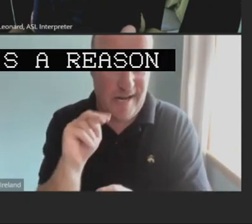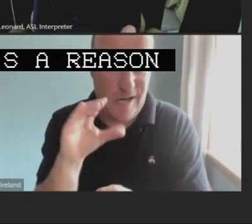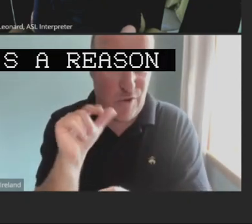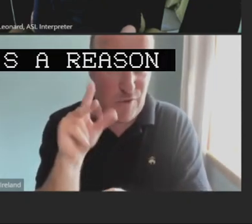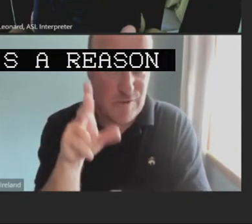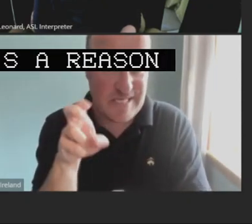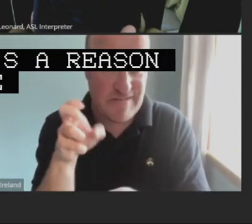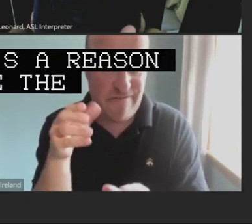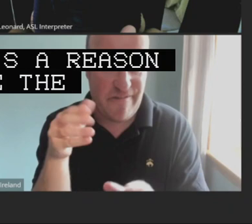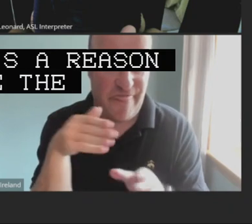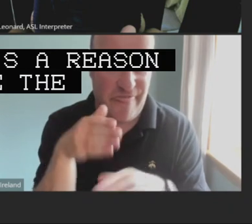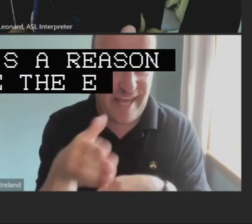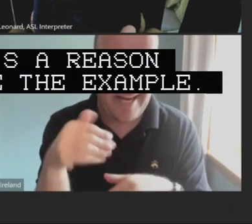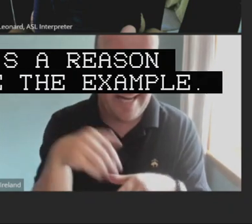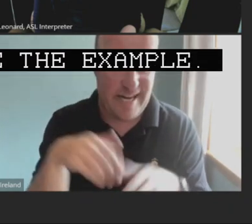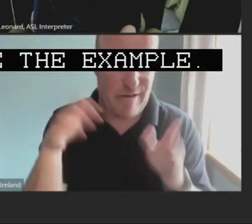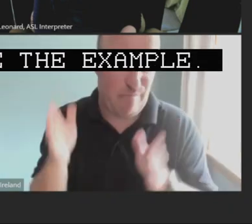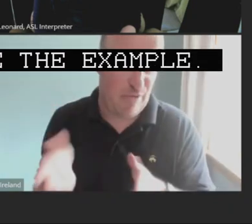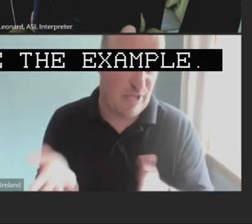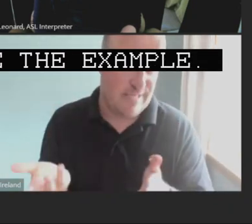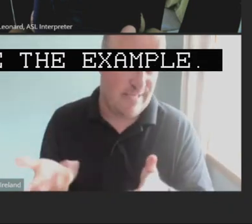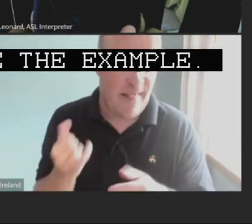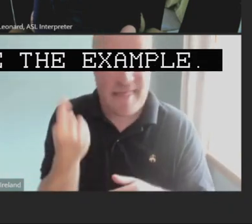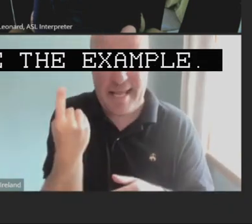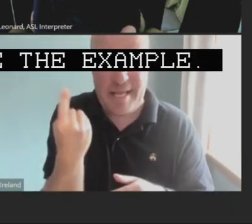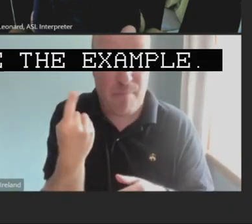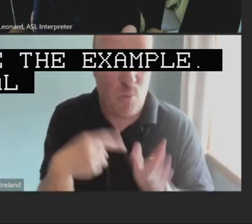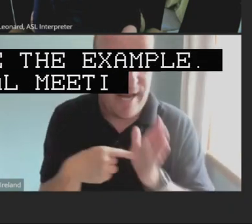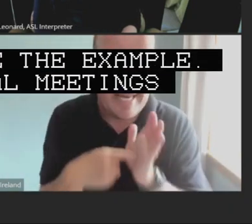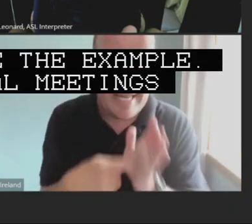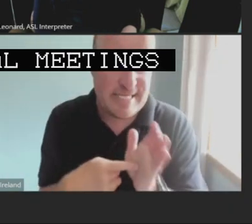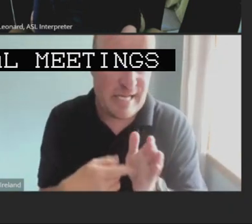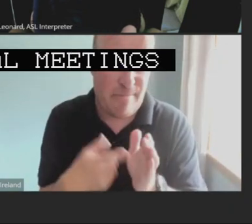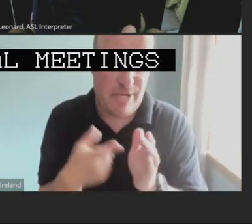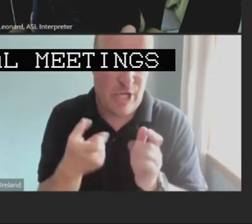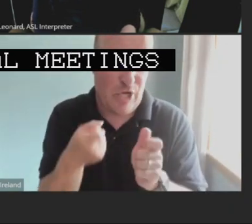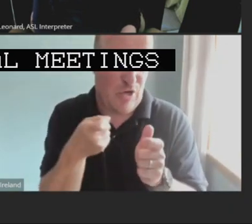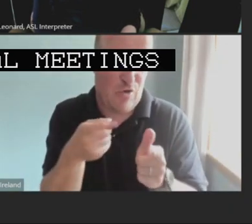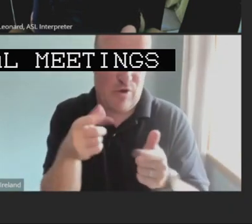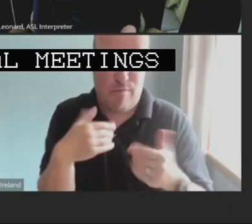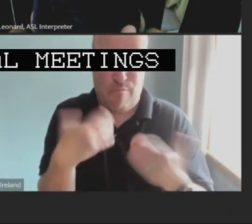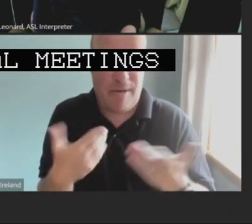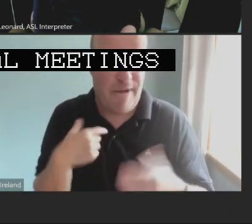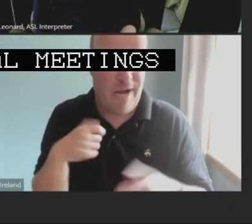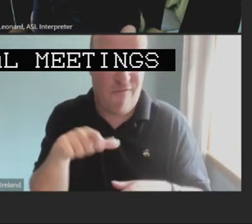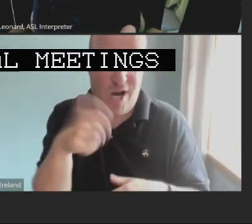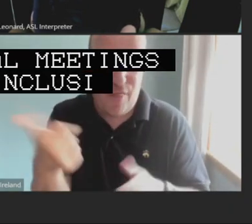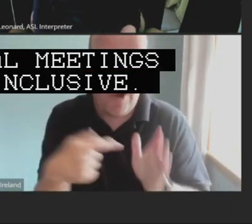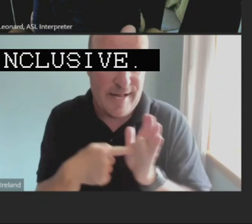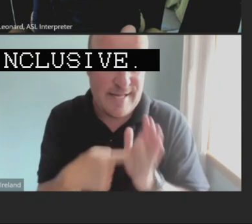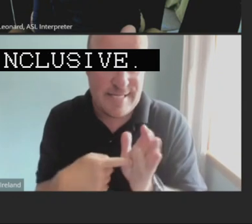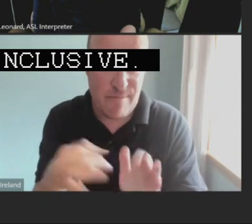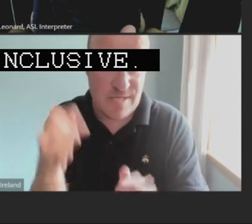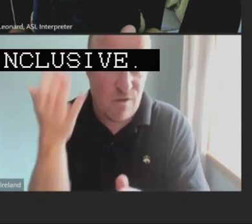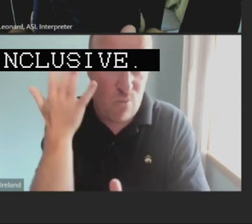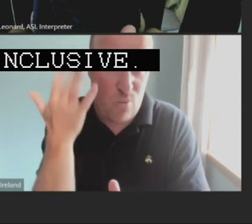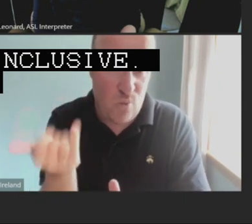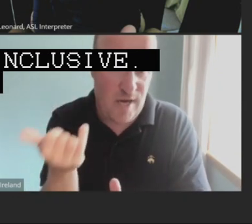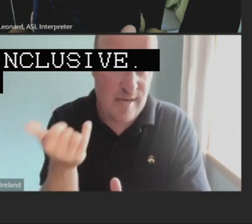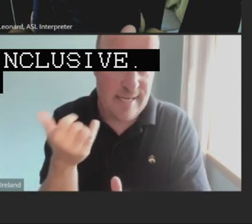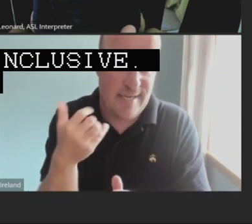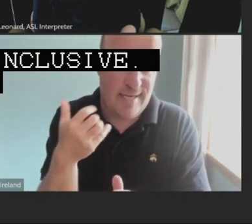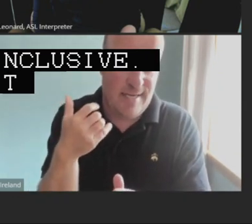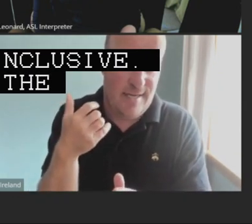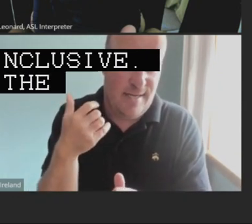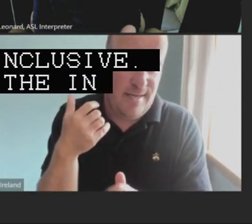found that the virtual meetings are actually very inclusive. Much, maybe more so than the in-person meetings. And so, but